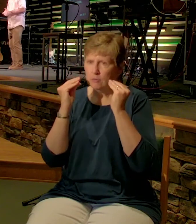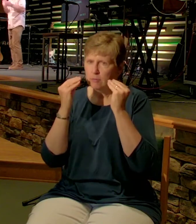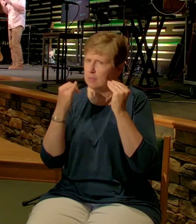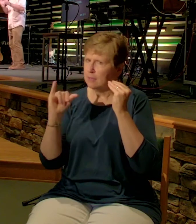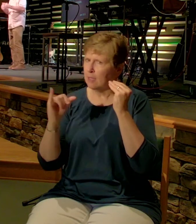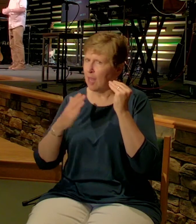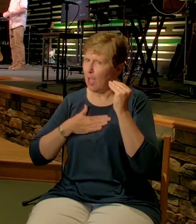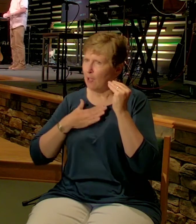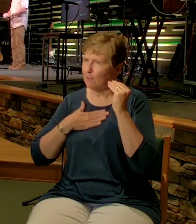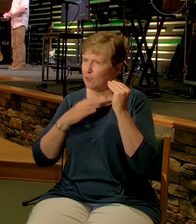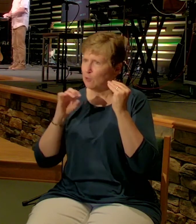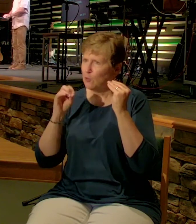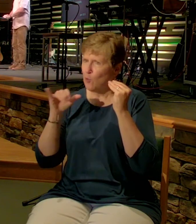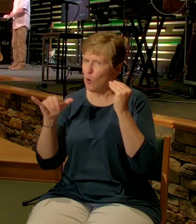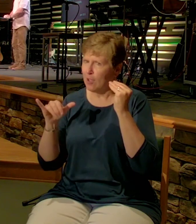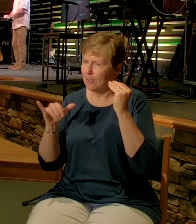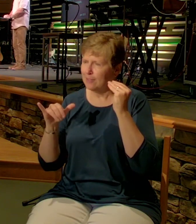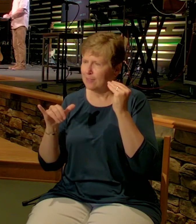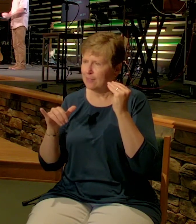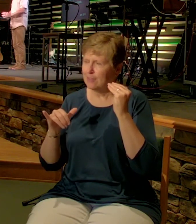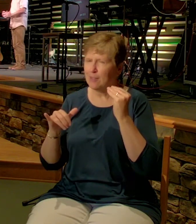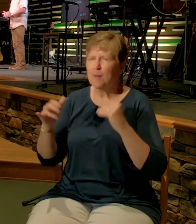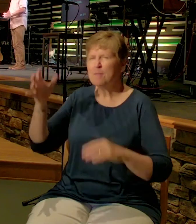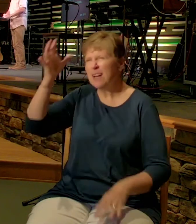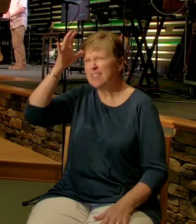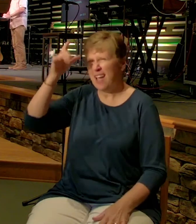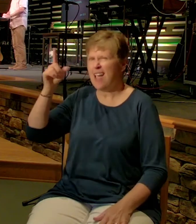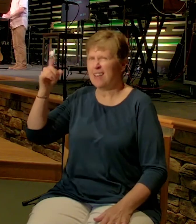My dad had it. He had it.